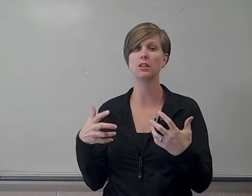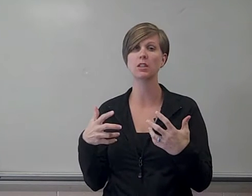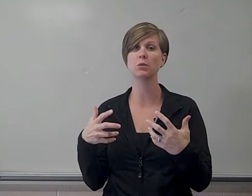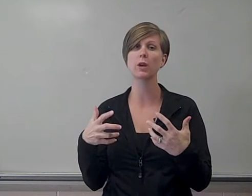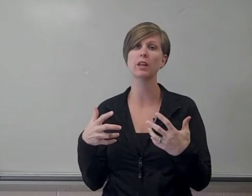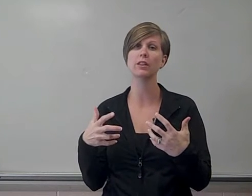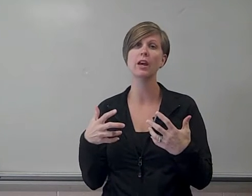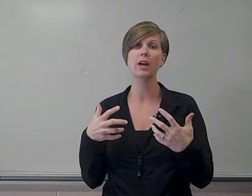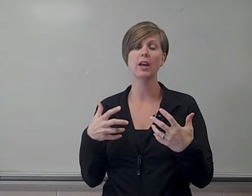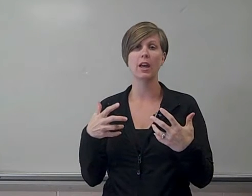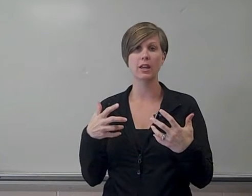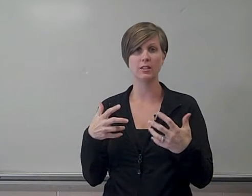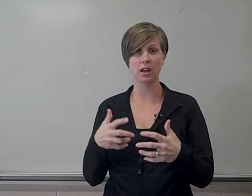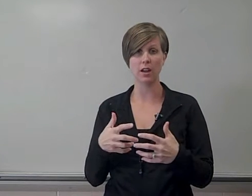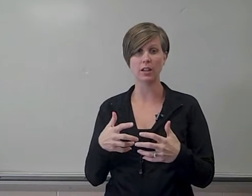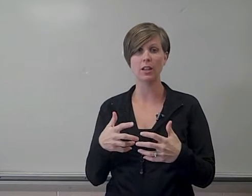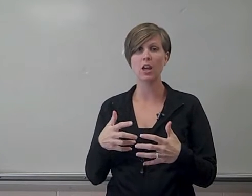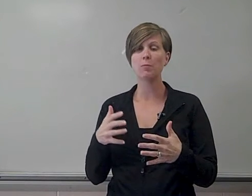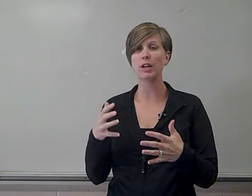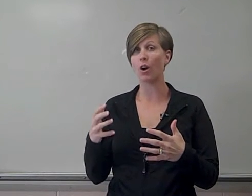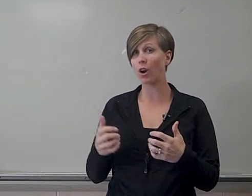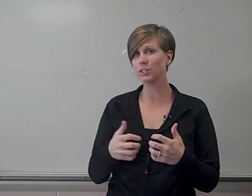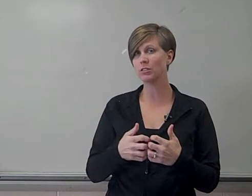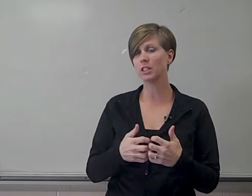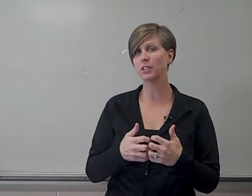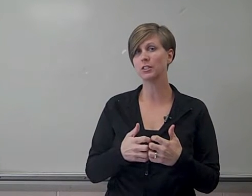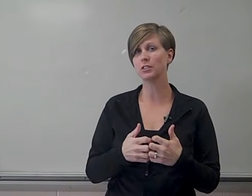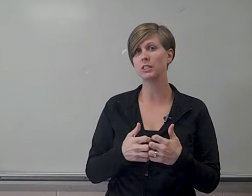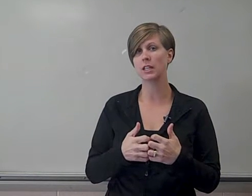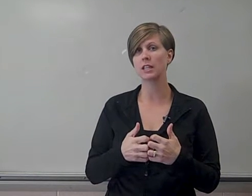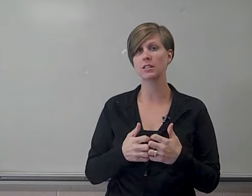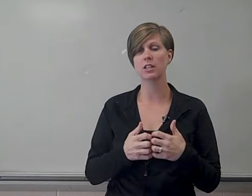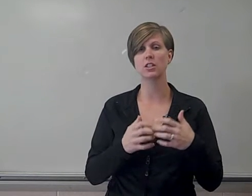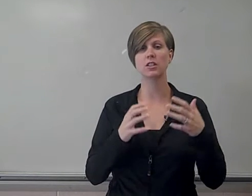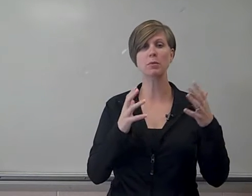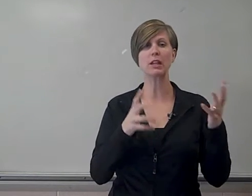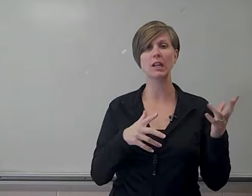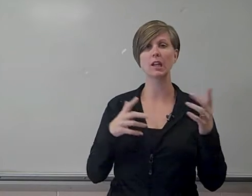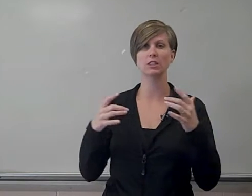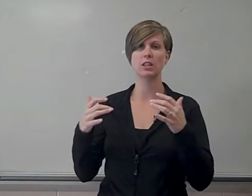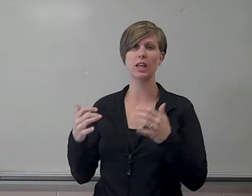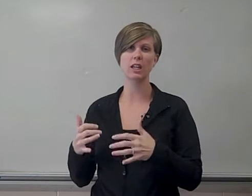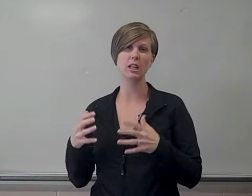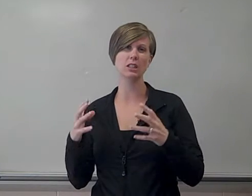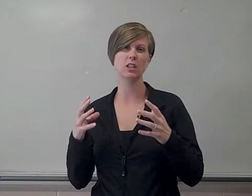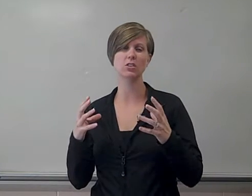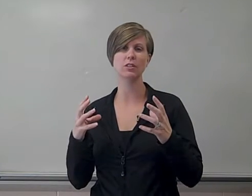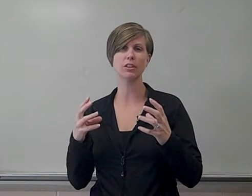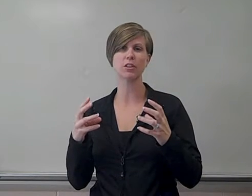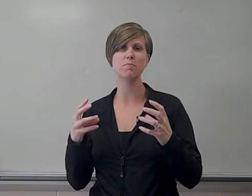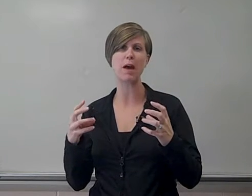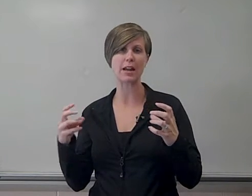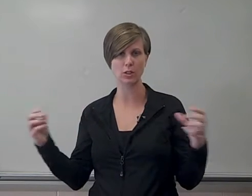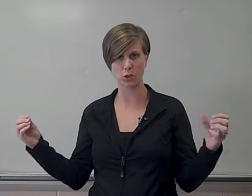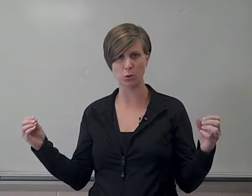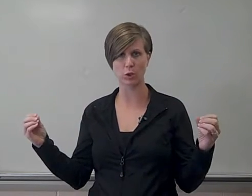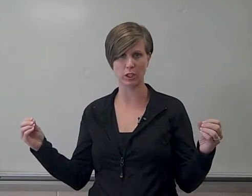pairs it with a sign, but it also includes things such as the beginnings or the endings and those different grammatical